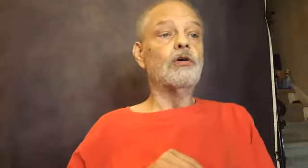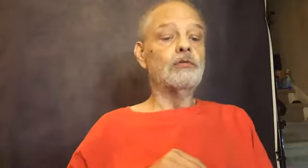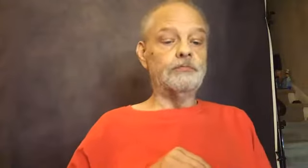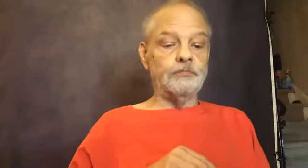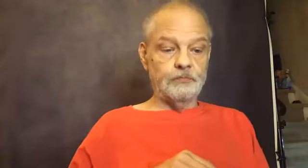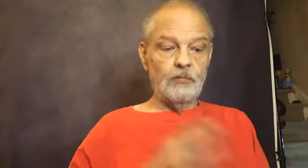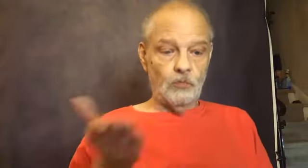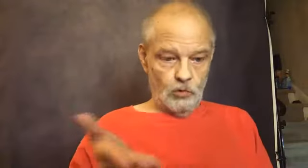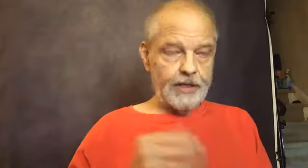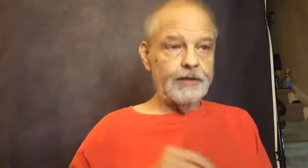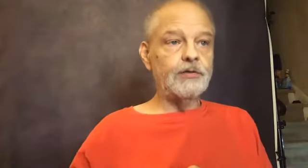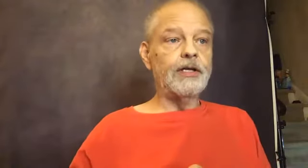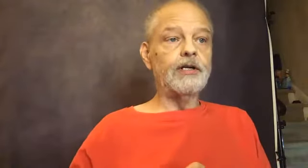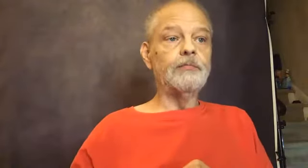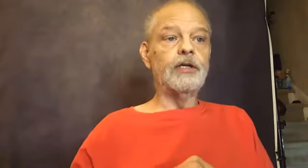So we'll get into it later, but